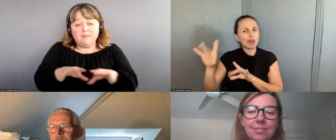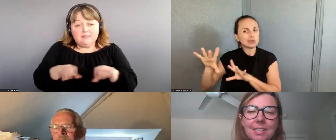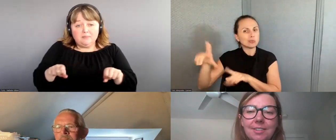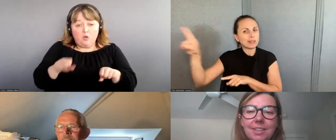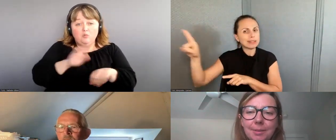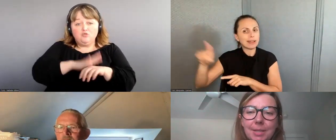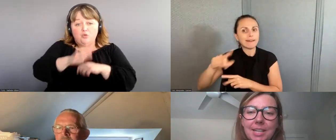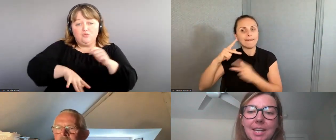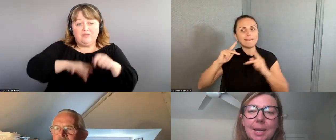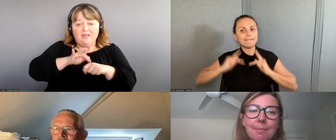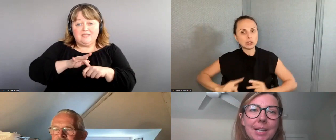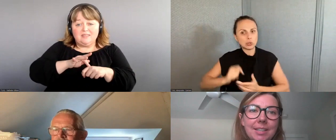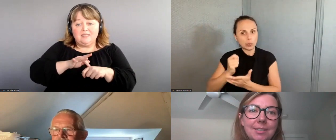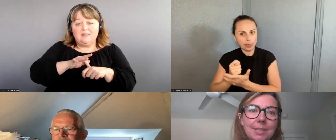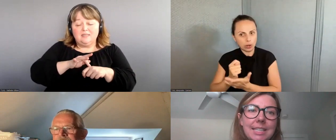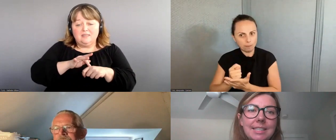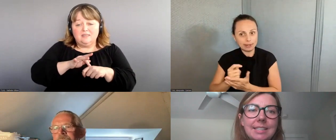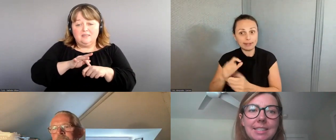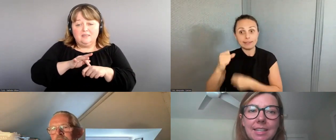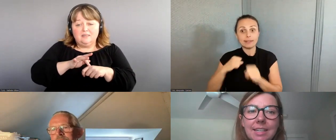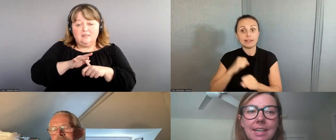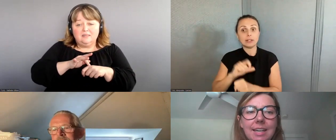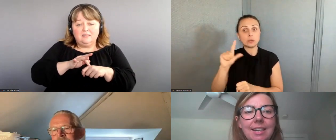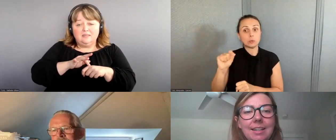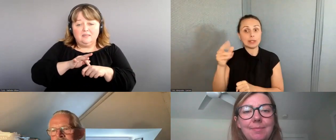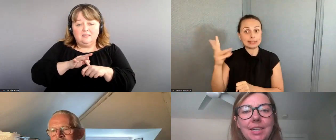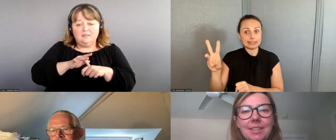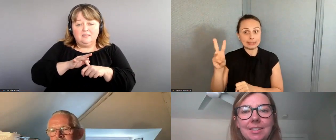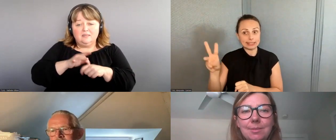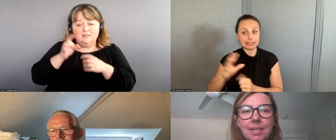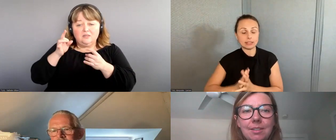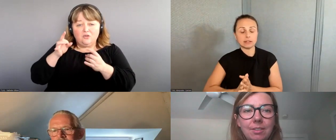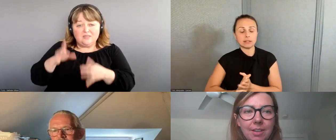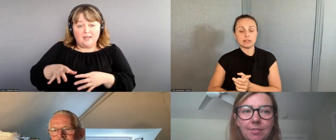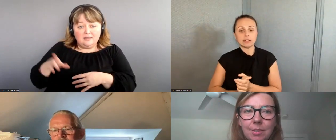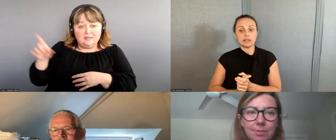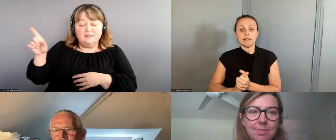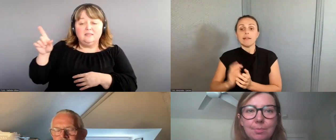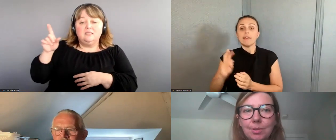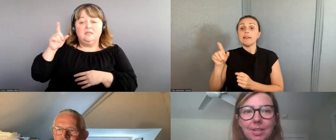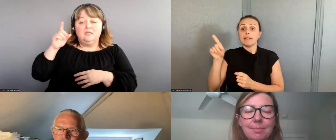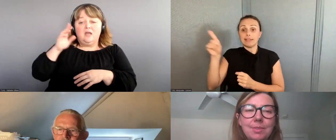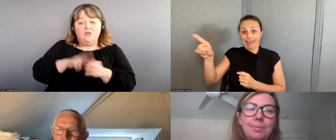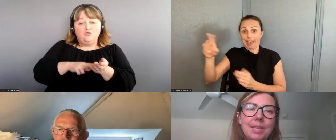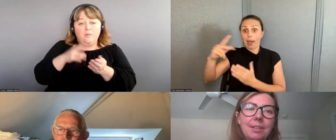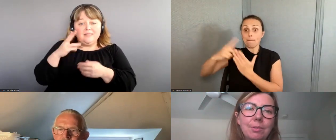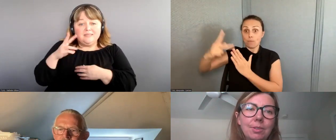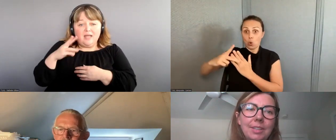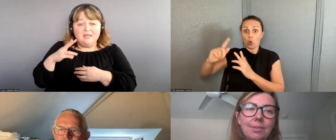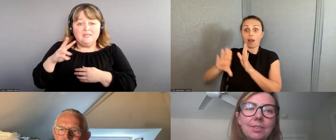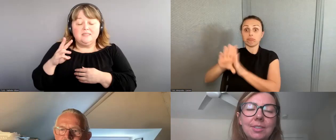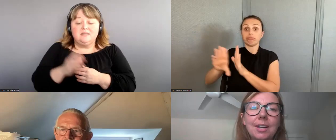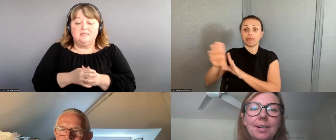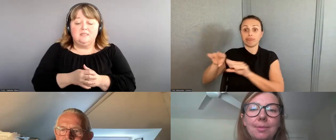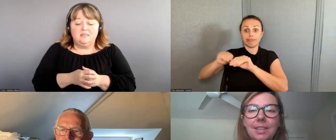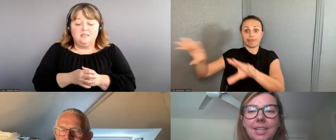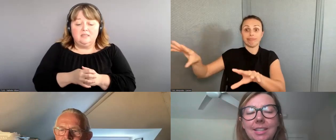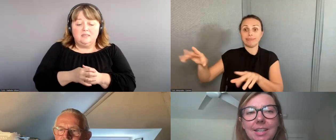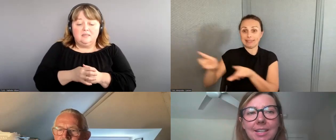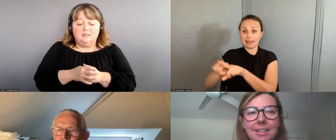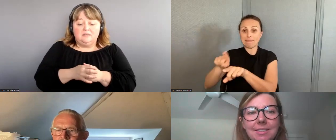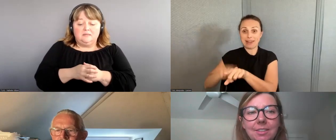for physiotherapy back in 2016. And this is when a lot of those programs were being rolled out